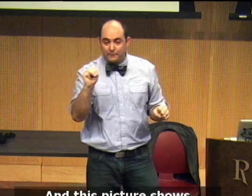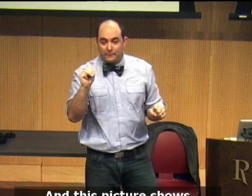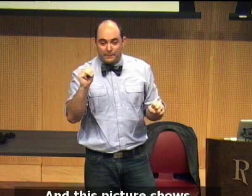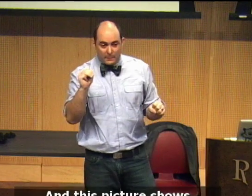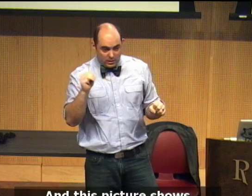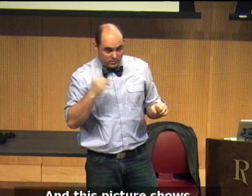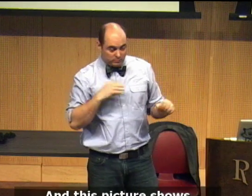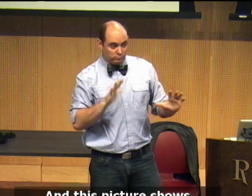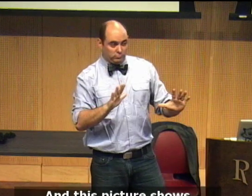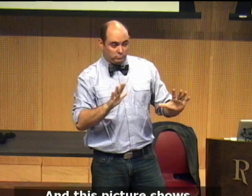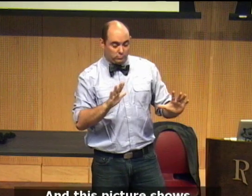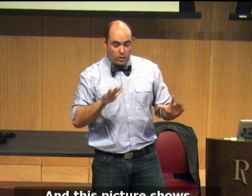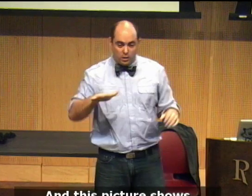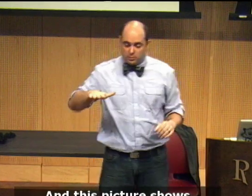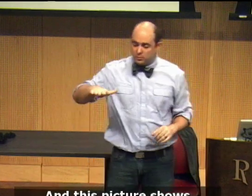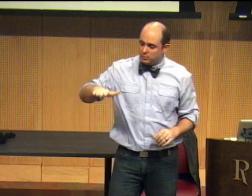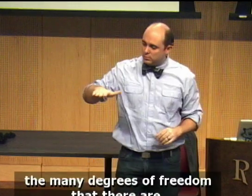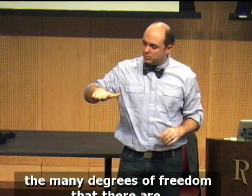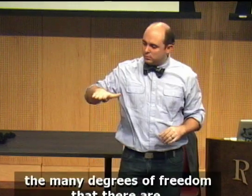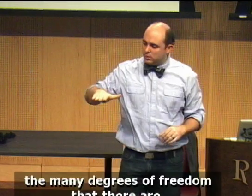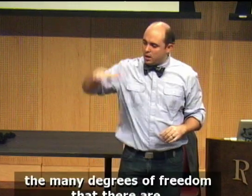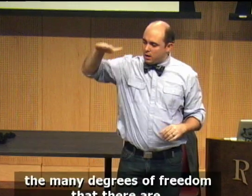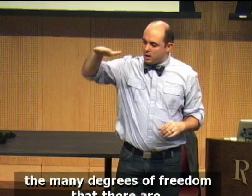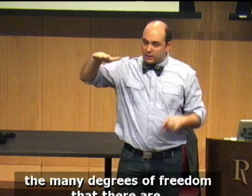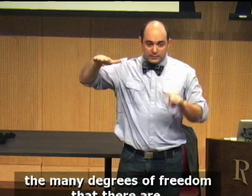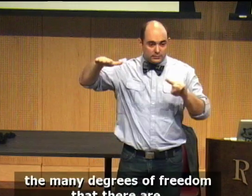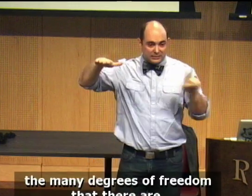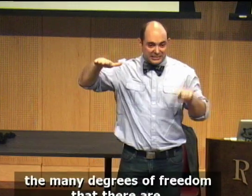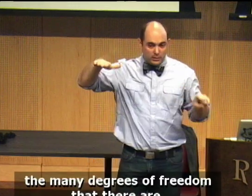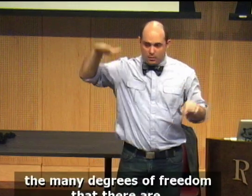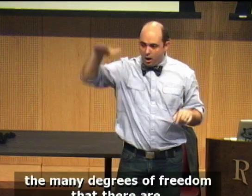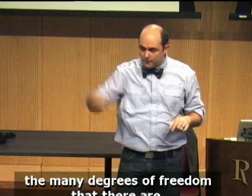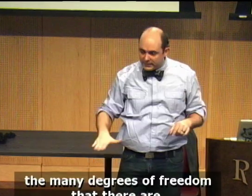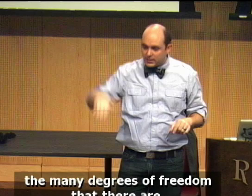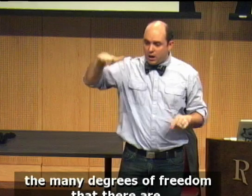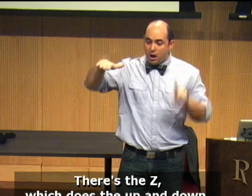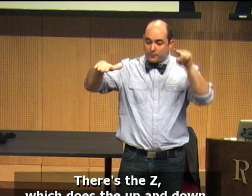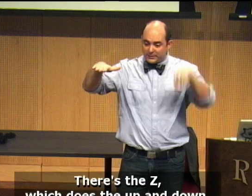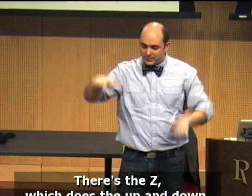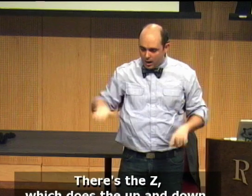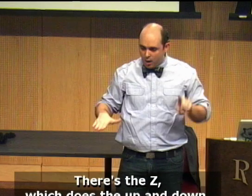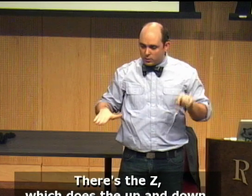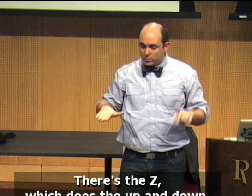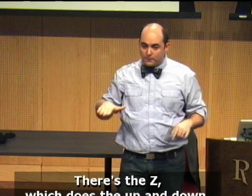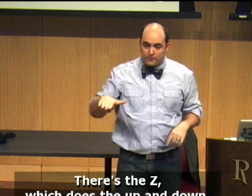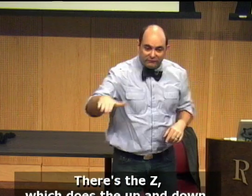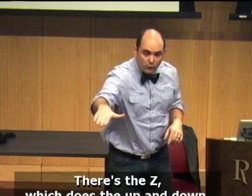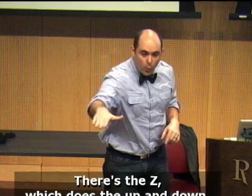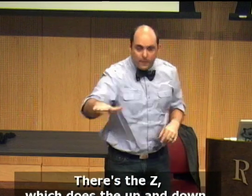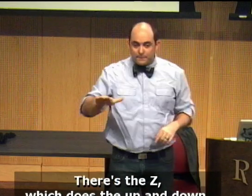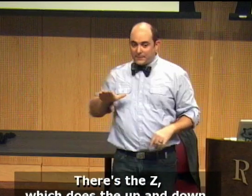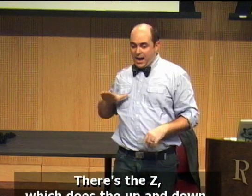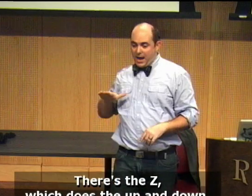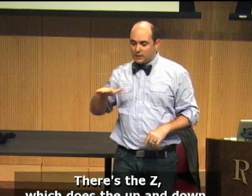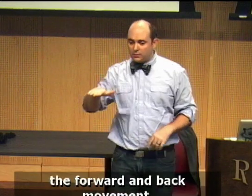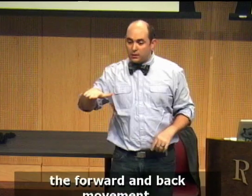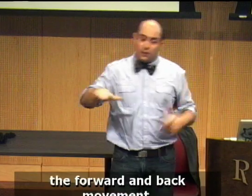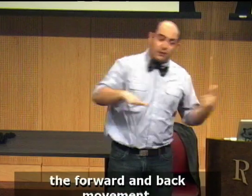And this picture shows the many degrees of freedom that there are. There's the Z, which is the up and down, the forward and